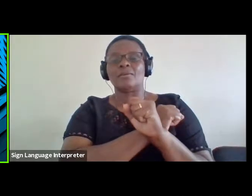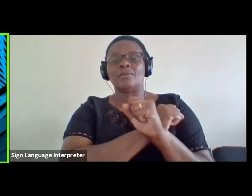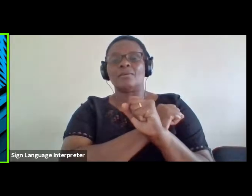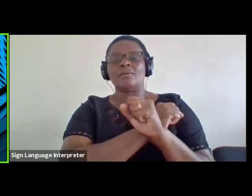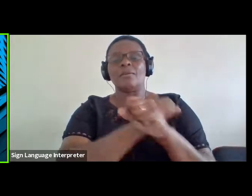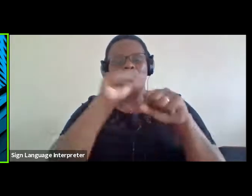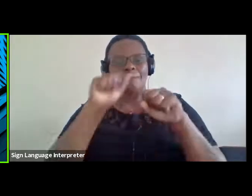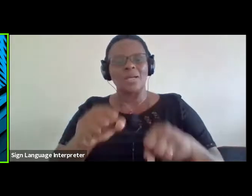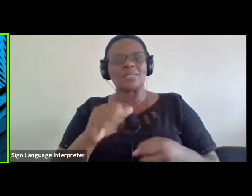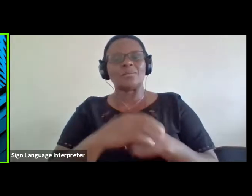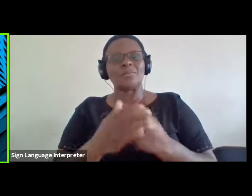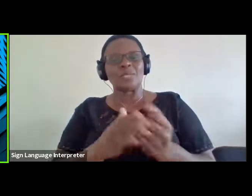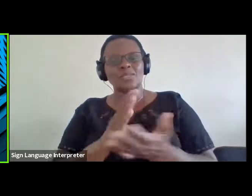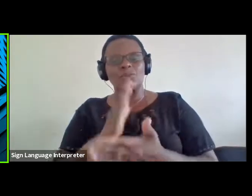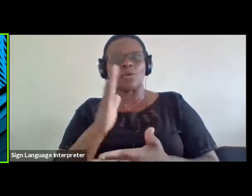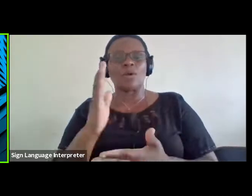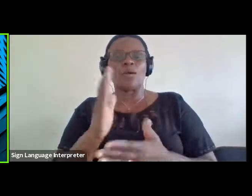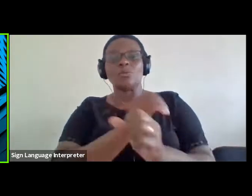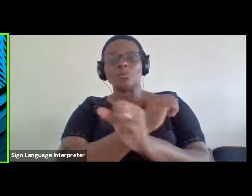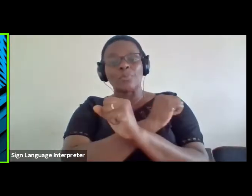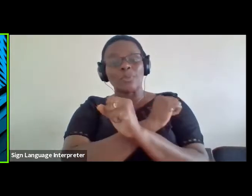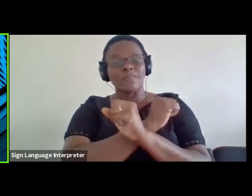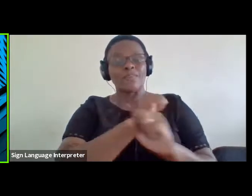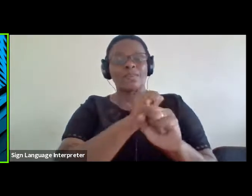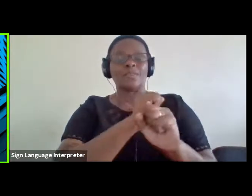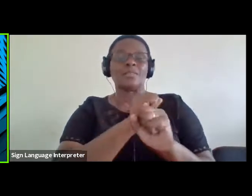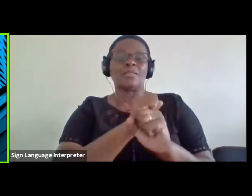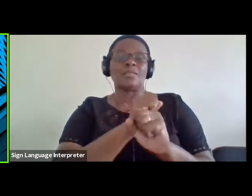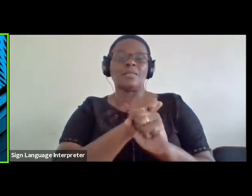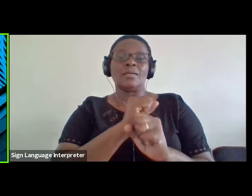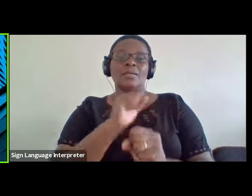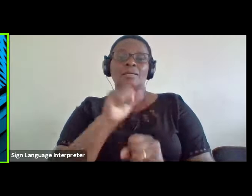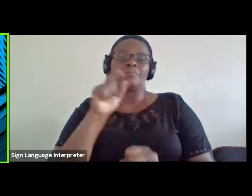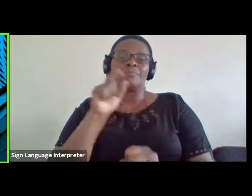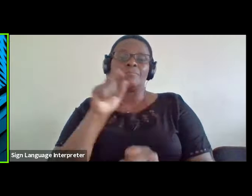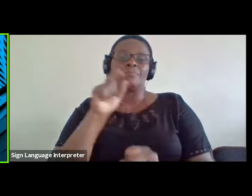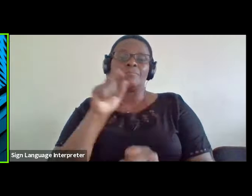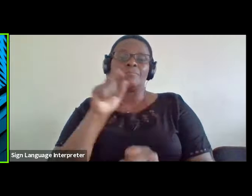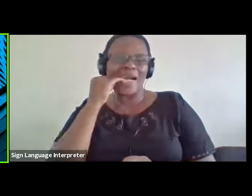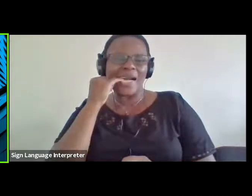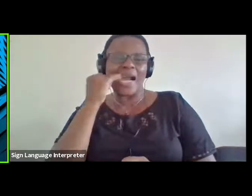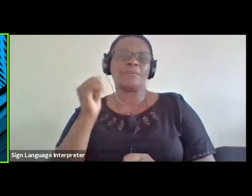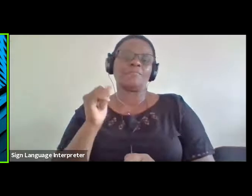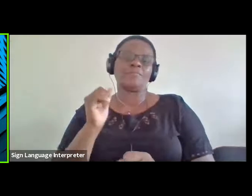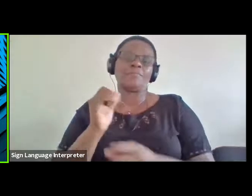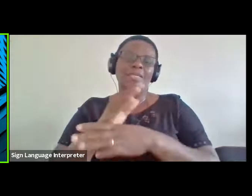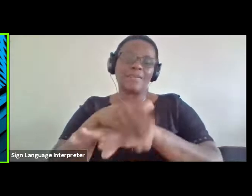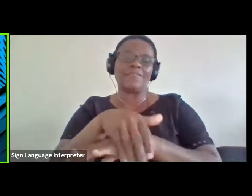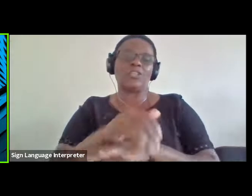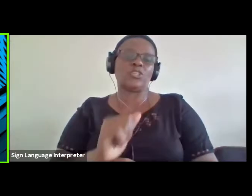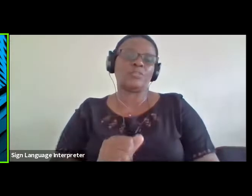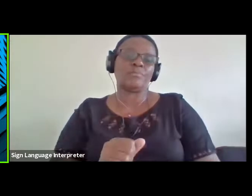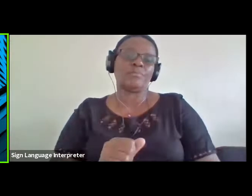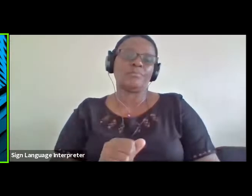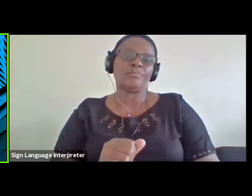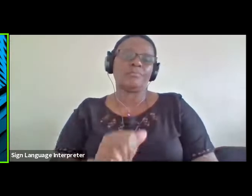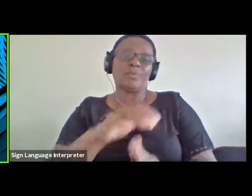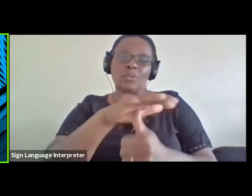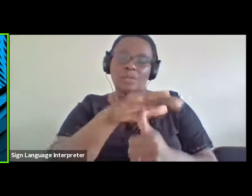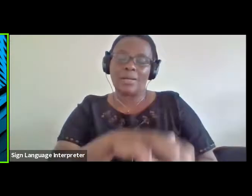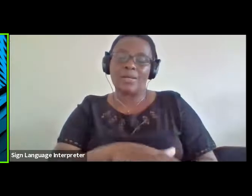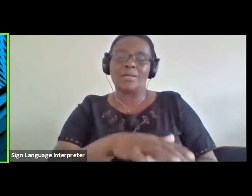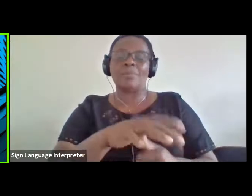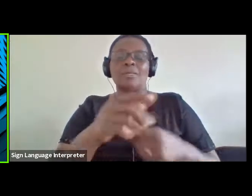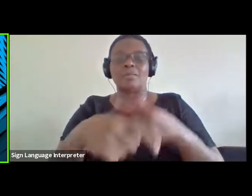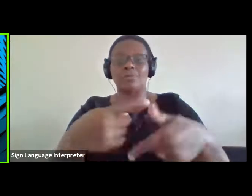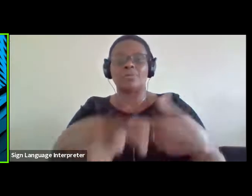capacity to prevent malicious interference by foreign actors aimed at undermining electoral processes within our own